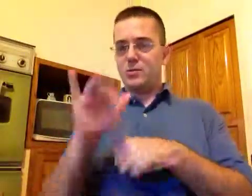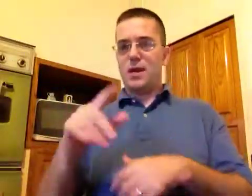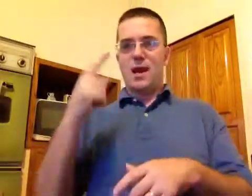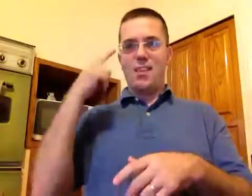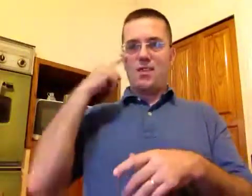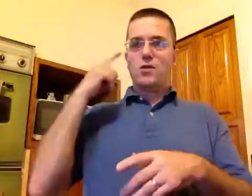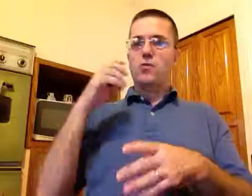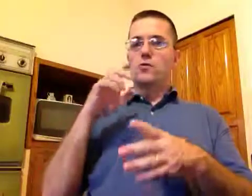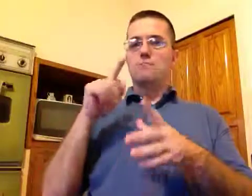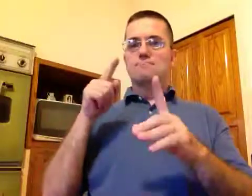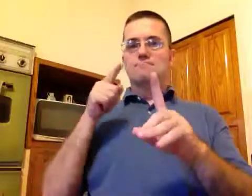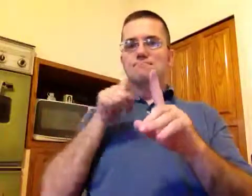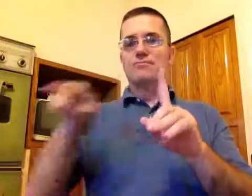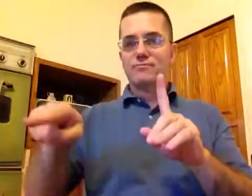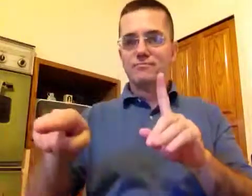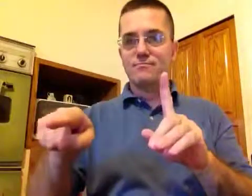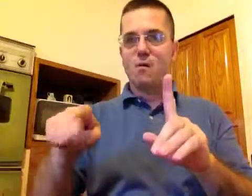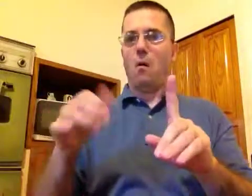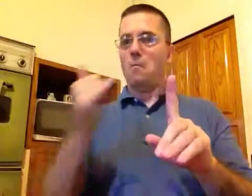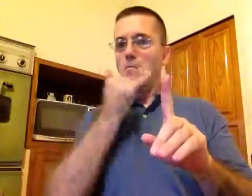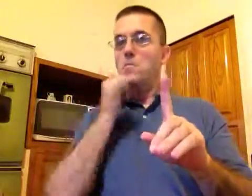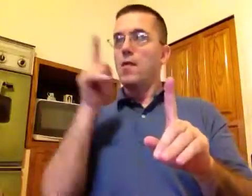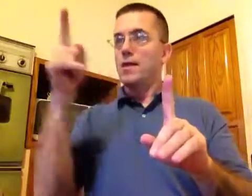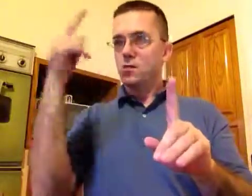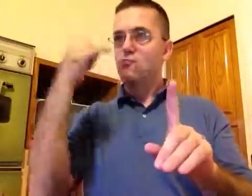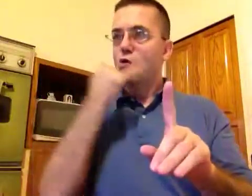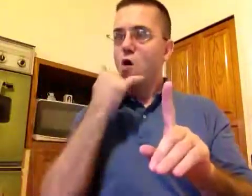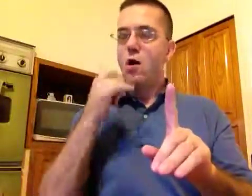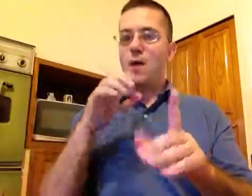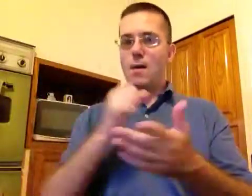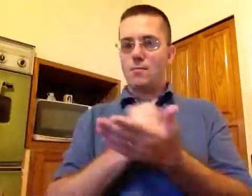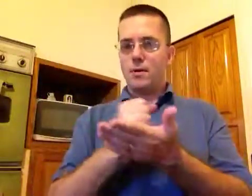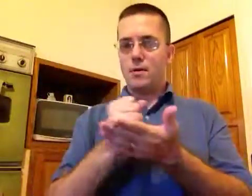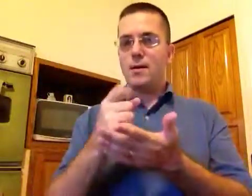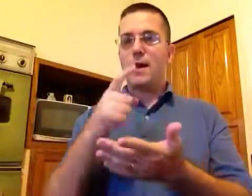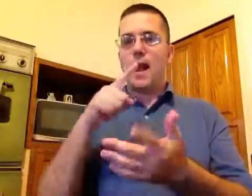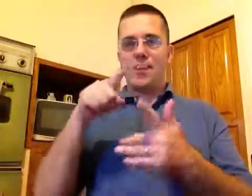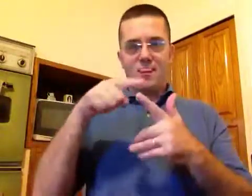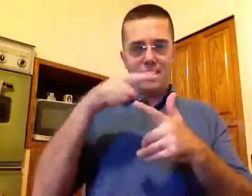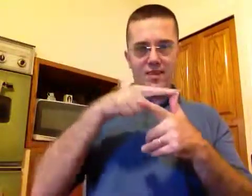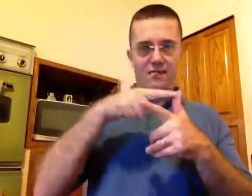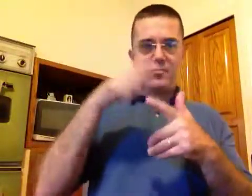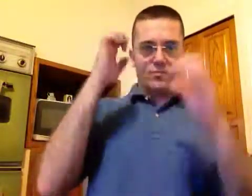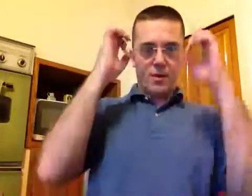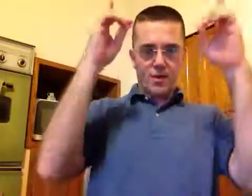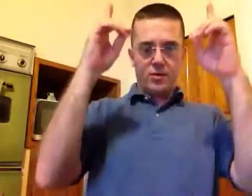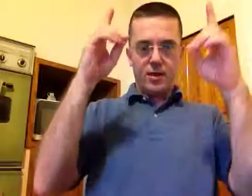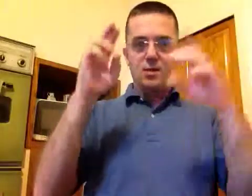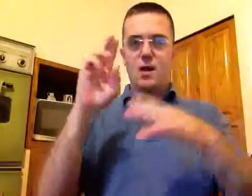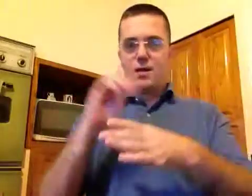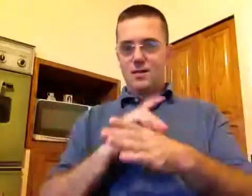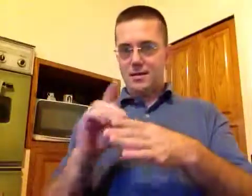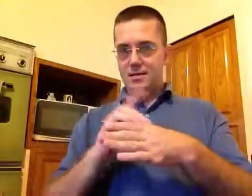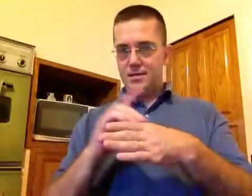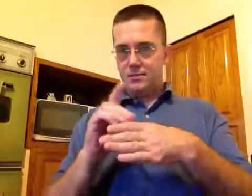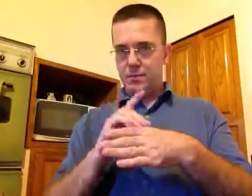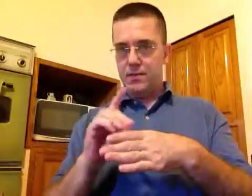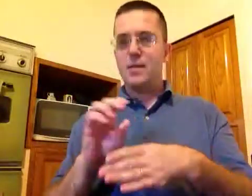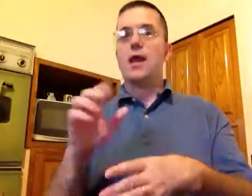with this whole thing about credit cards. And I think it's about educating, having a discipline, and knowing the dangers of them. And